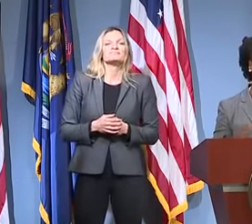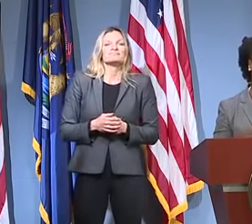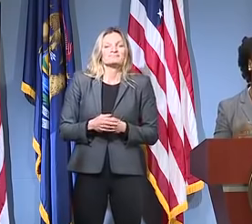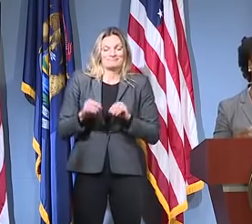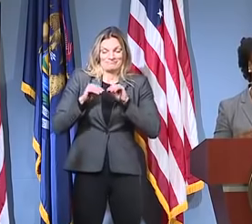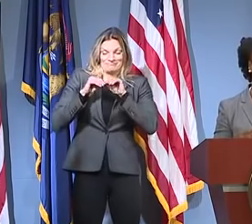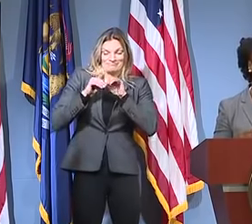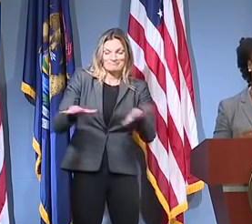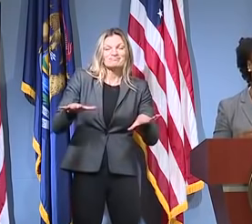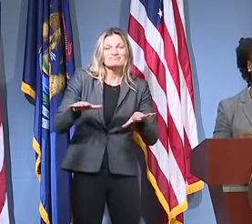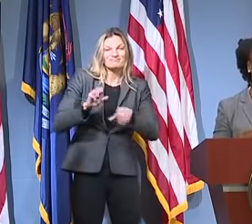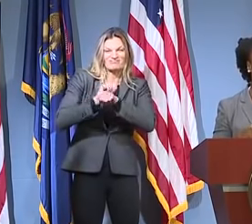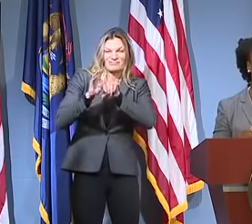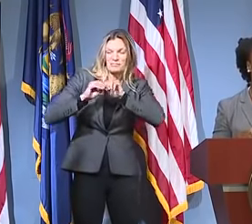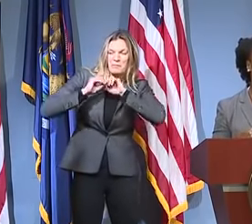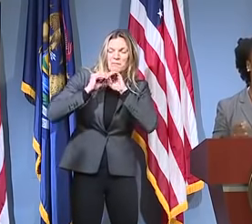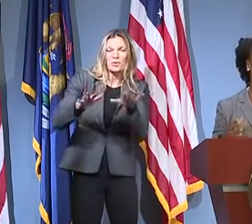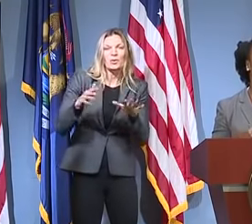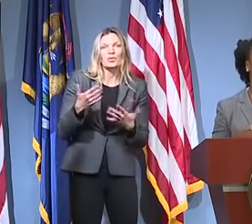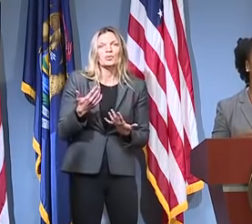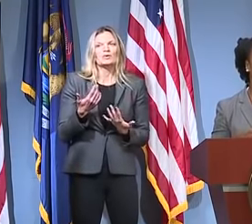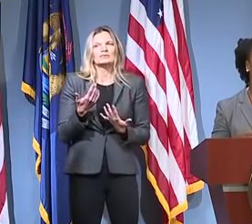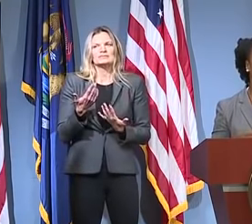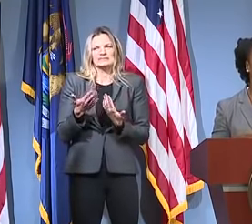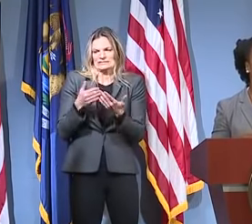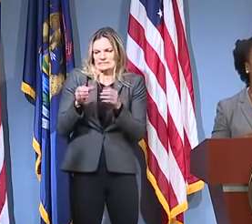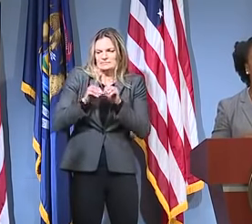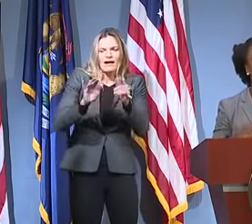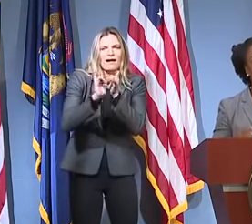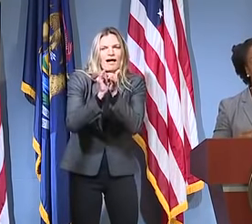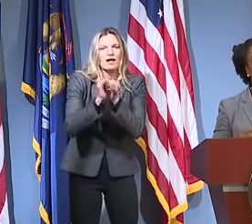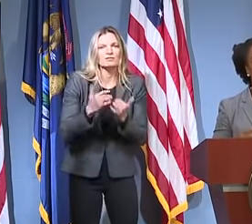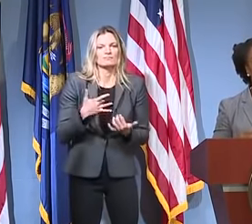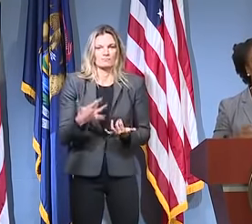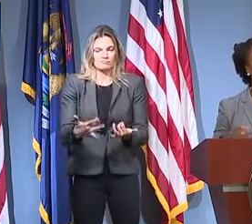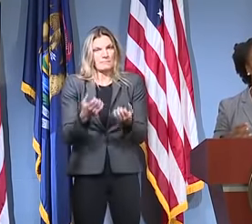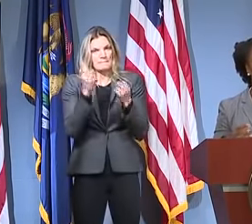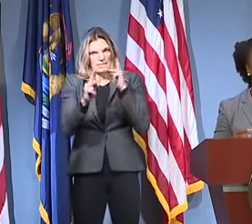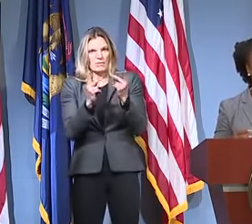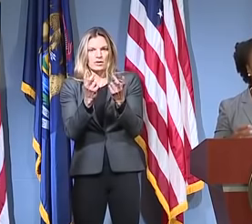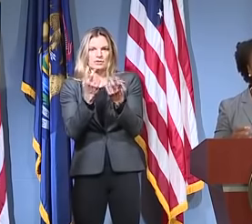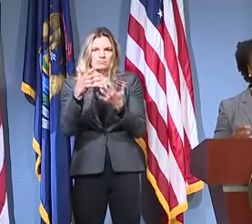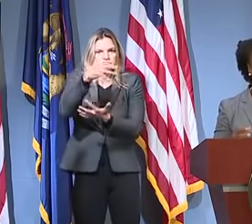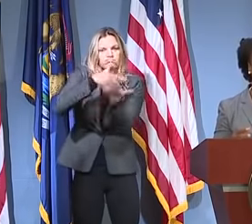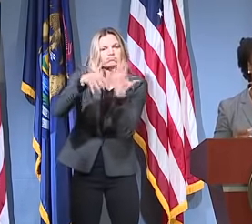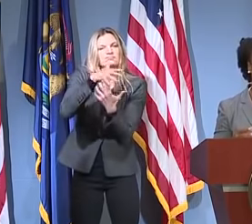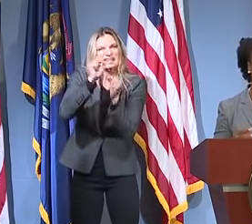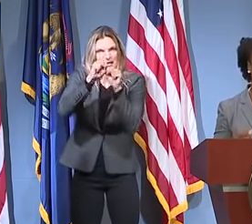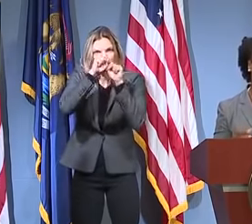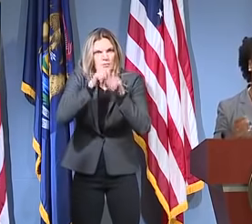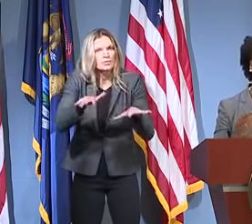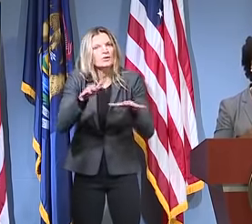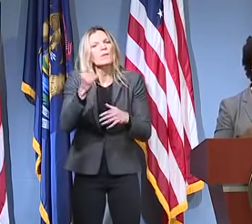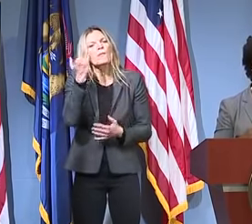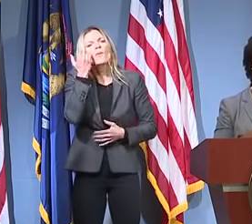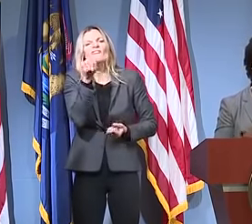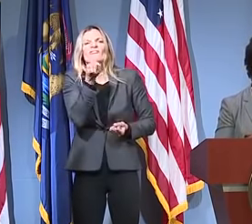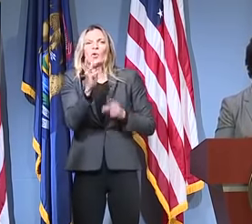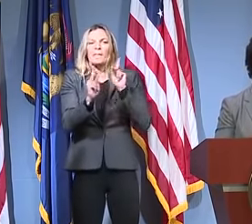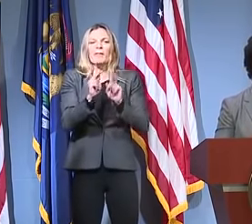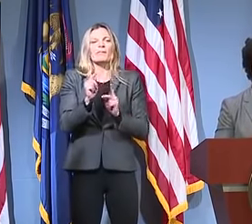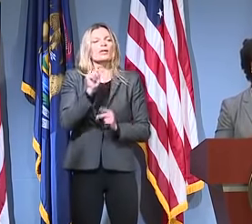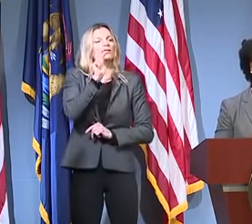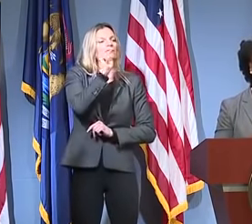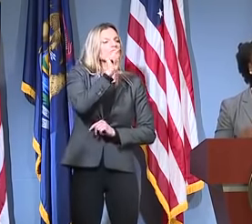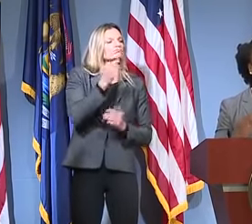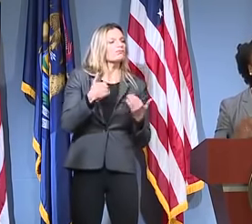at the number of people in a room, and the smaller the number, the lower the risk is that one of those people will have COVID-19 and they will spread it to